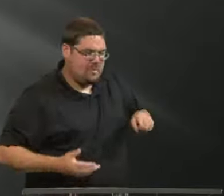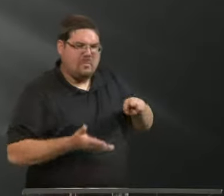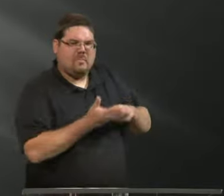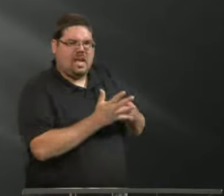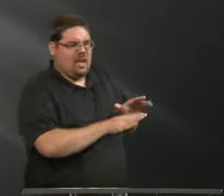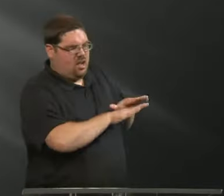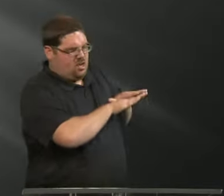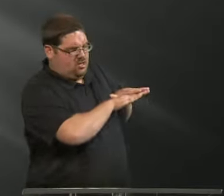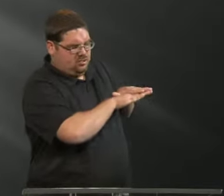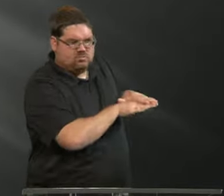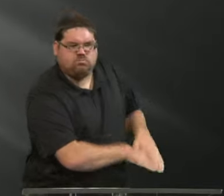over you,"